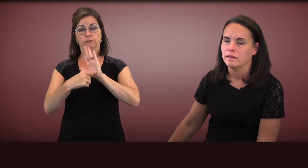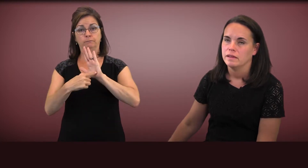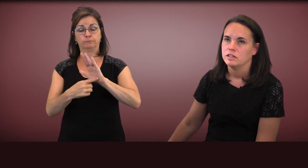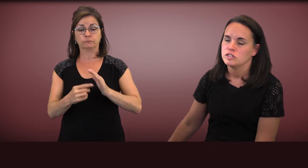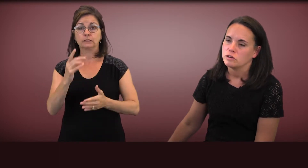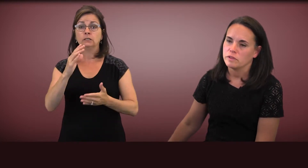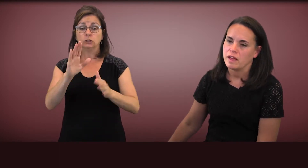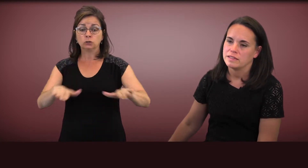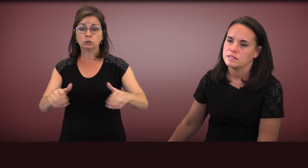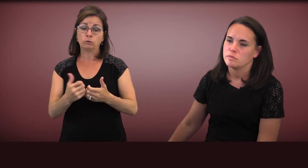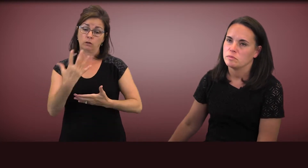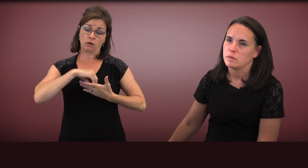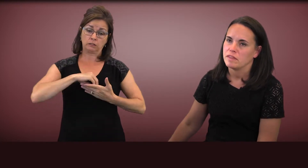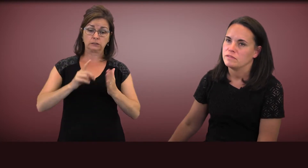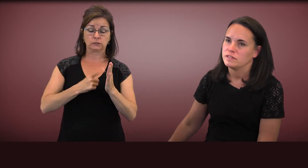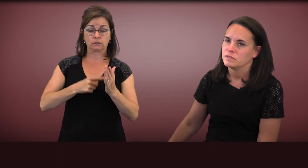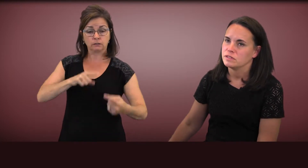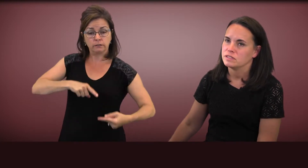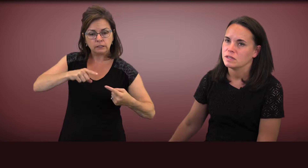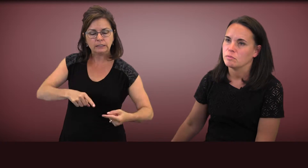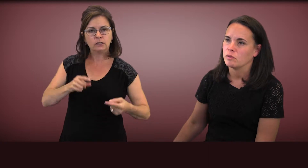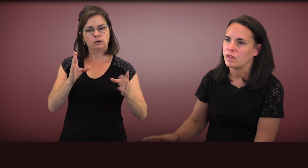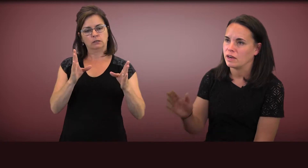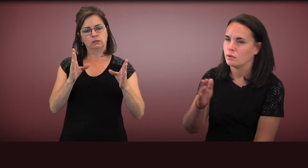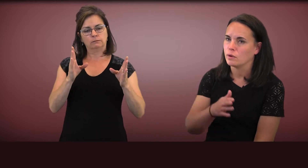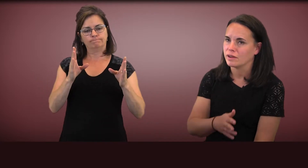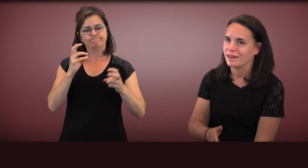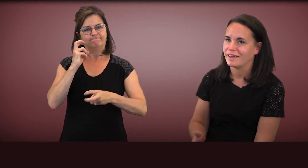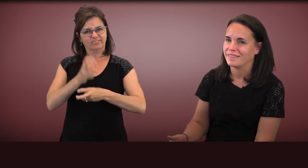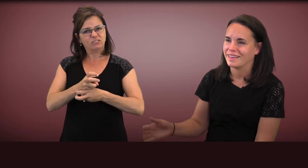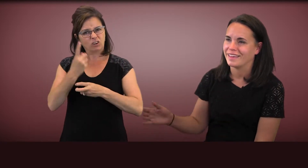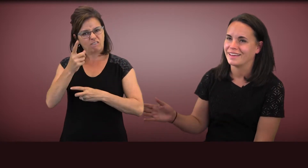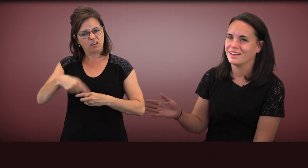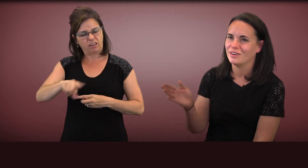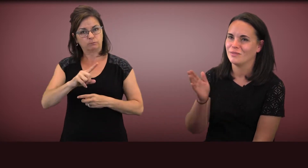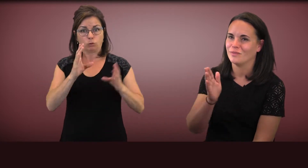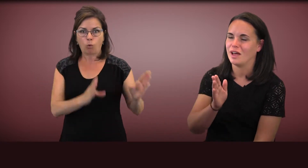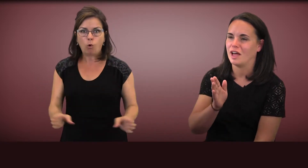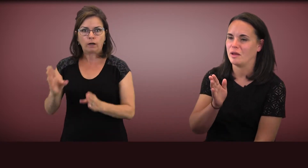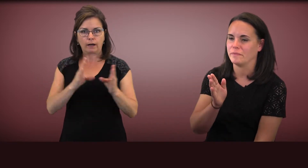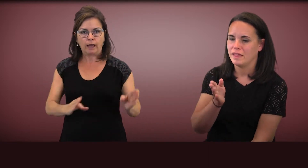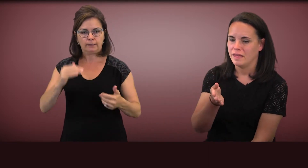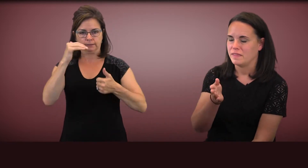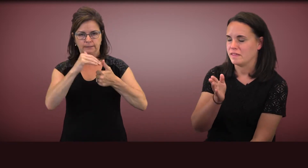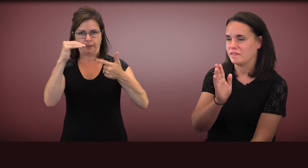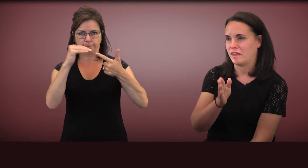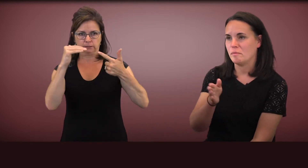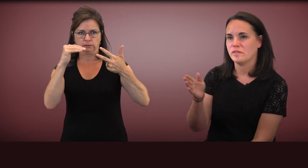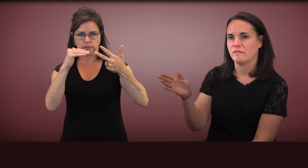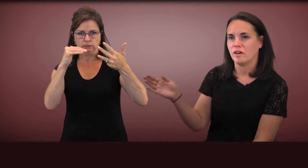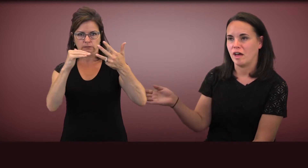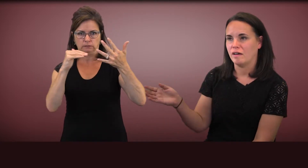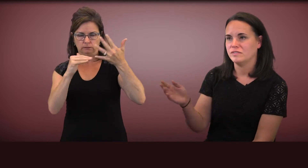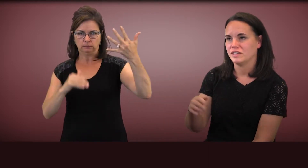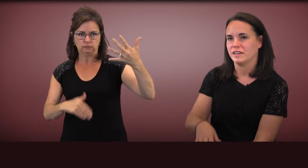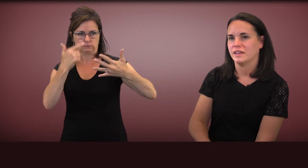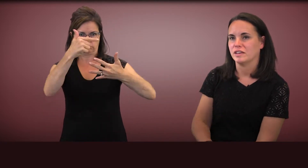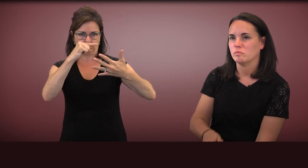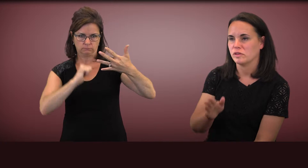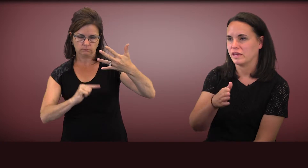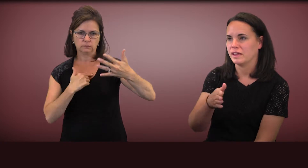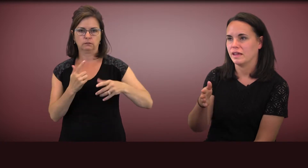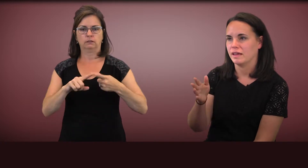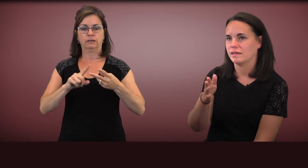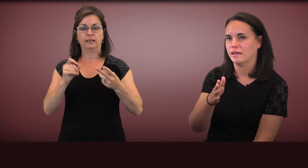be. Children with autism sometimes have difficulty both kind of organizing the steps involved